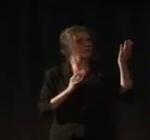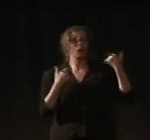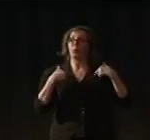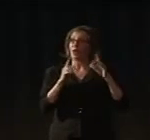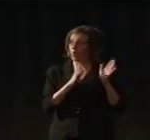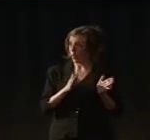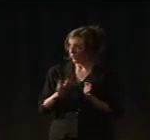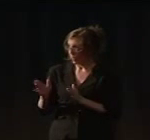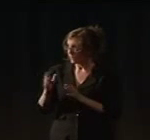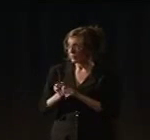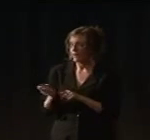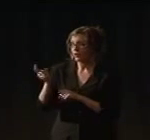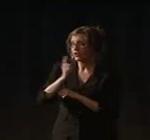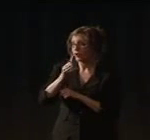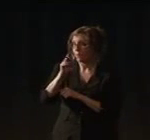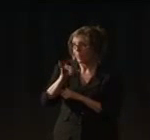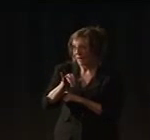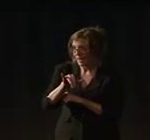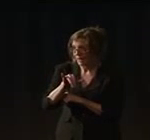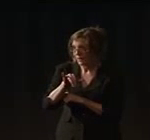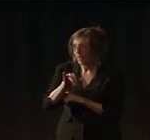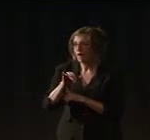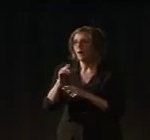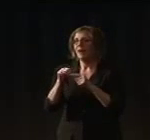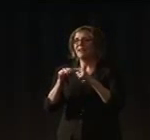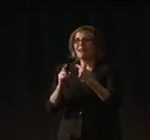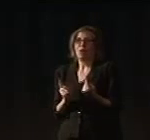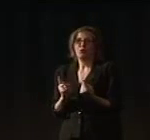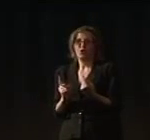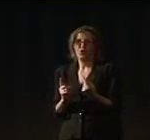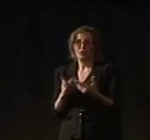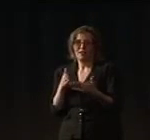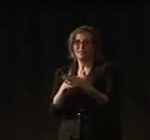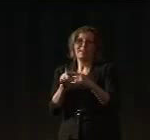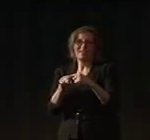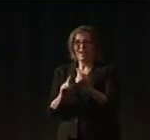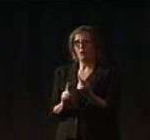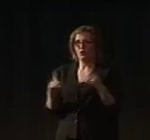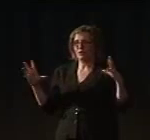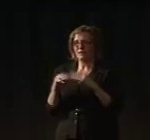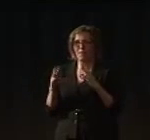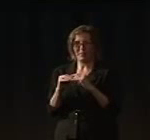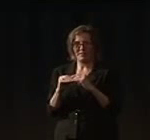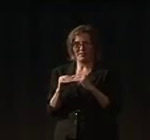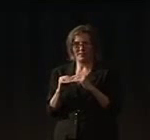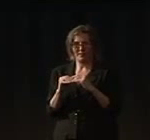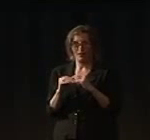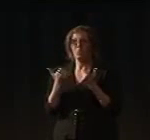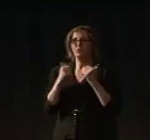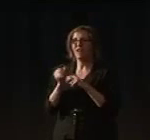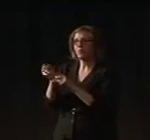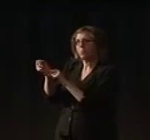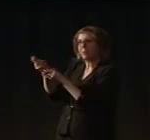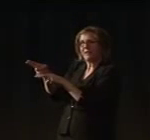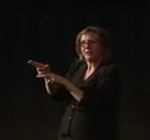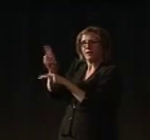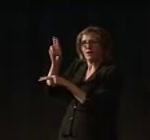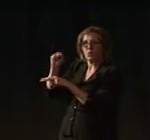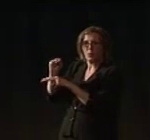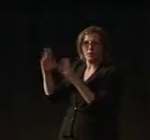May a counter-summit, modestly, where we try to do better than the United Nations